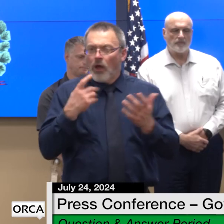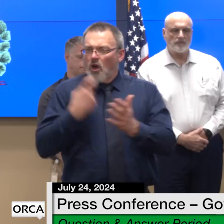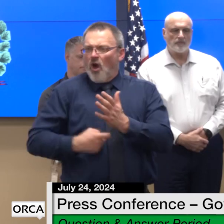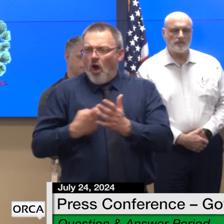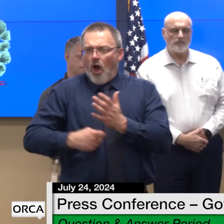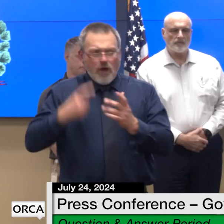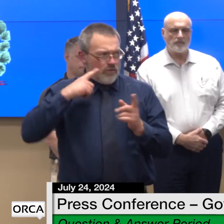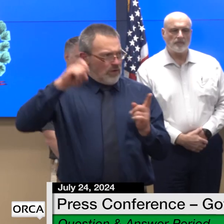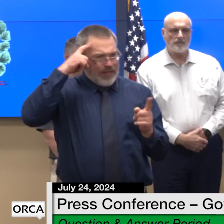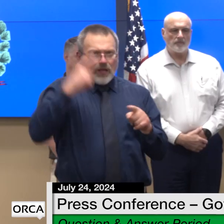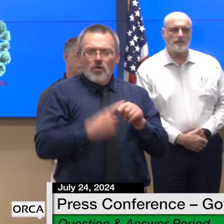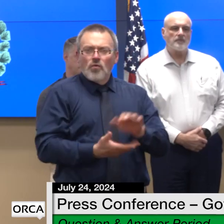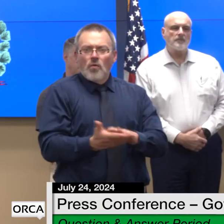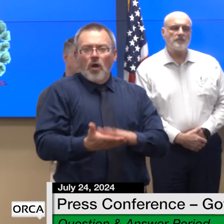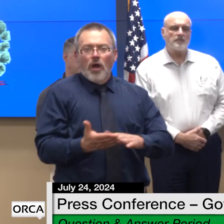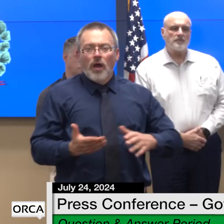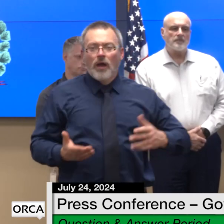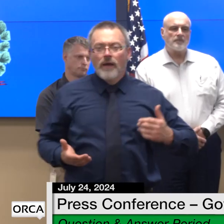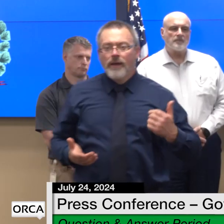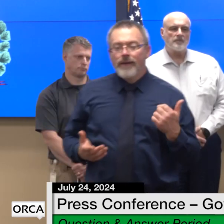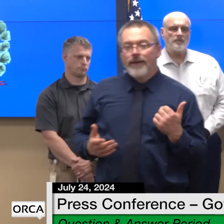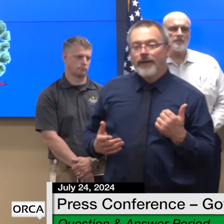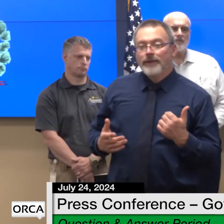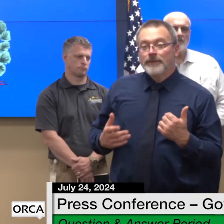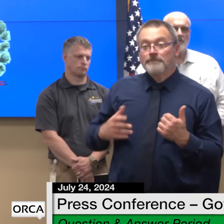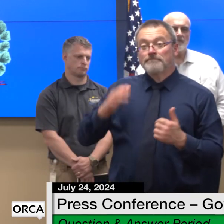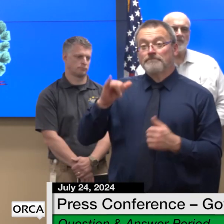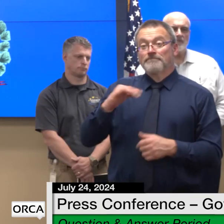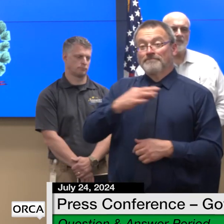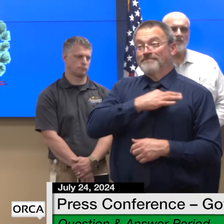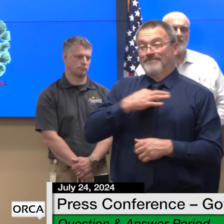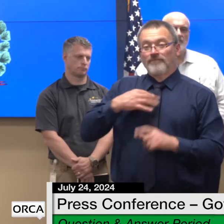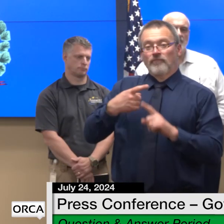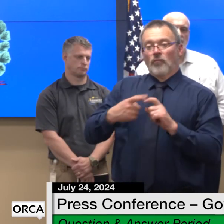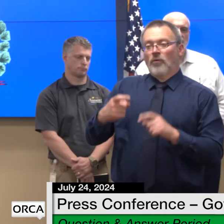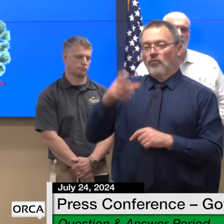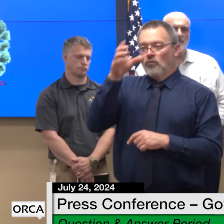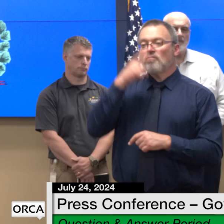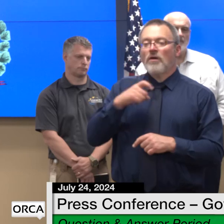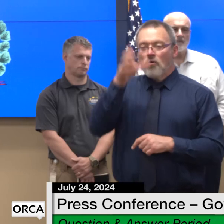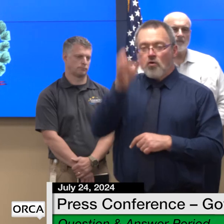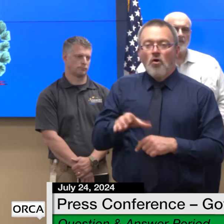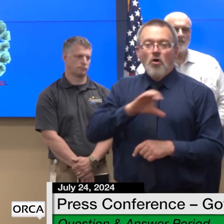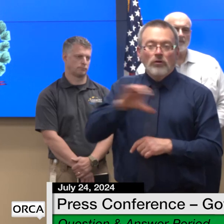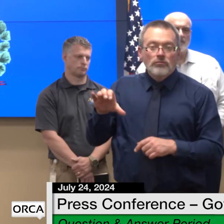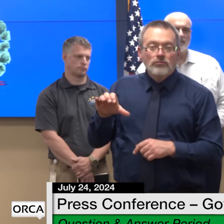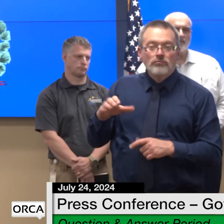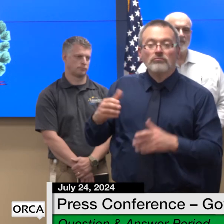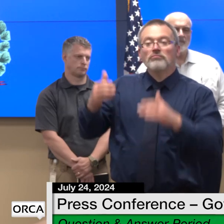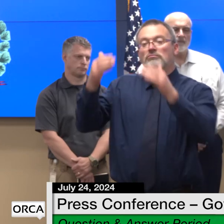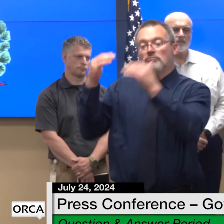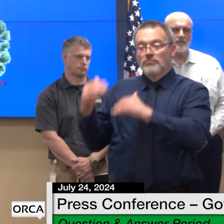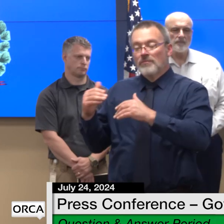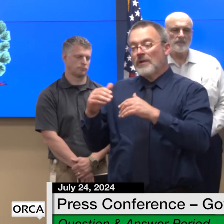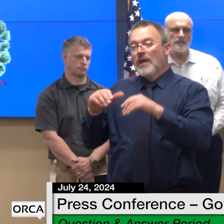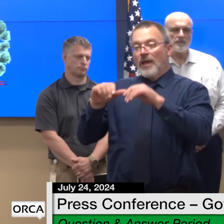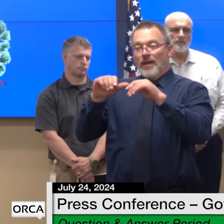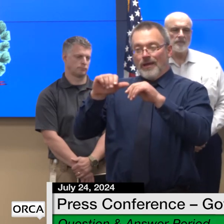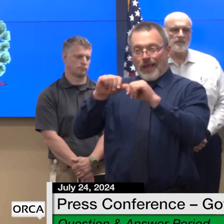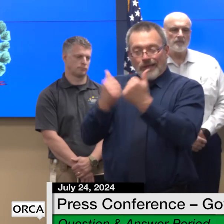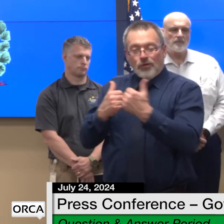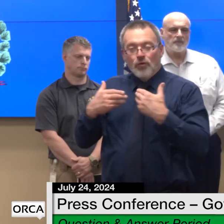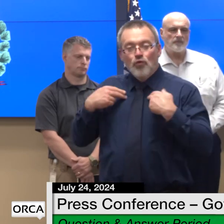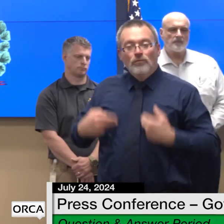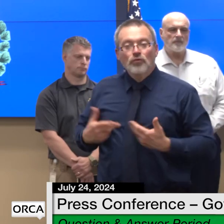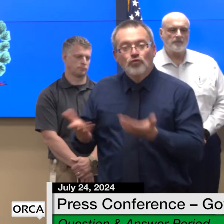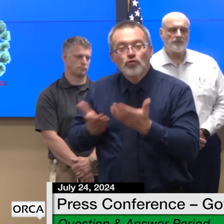We have folks from the Red Cross. We have folks from the Agency of Human Services. We have mental